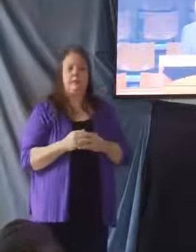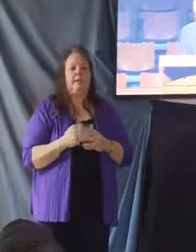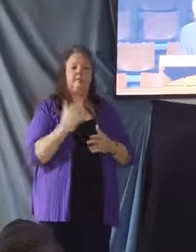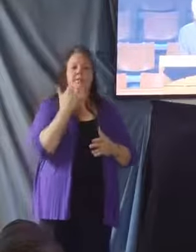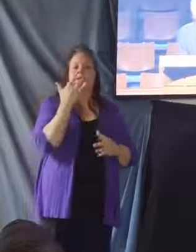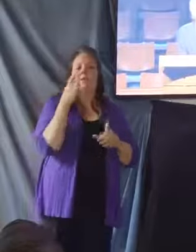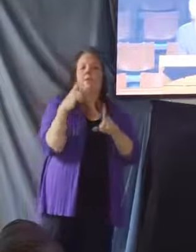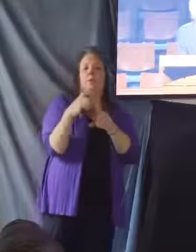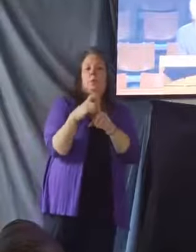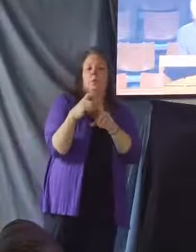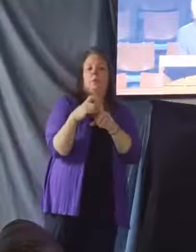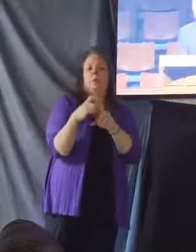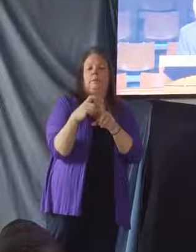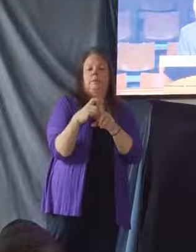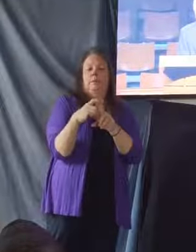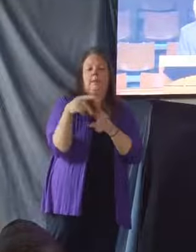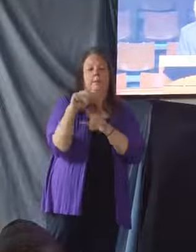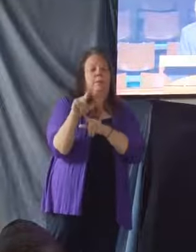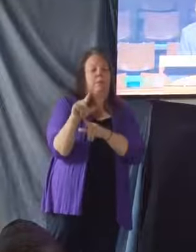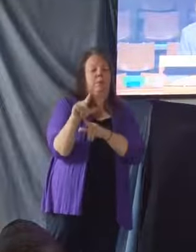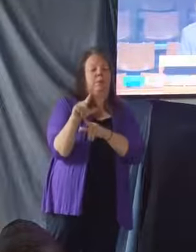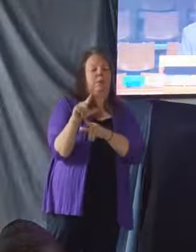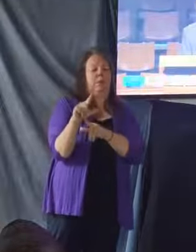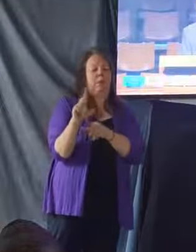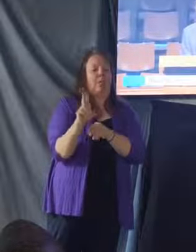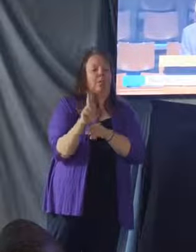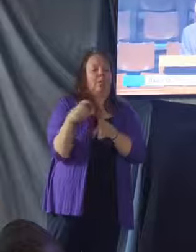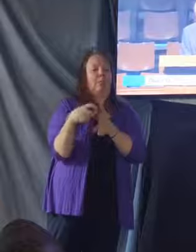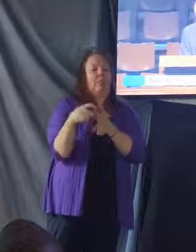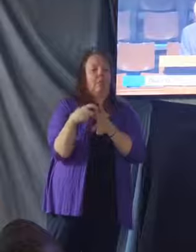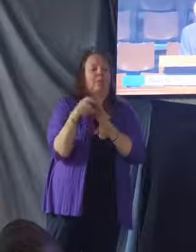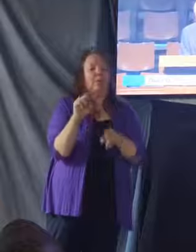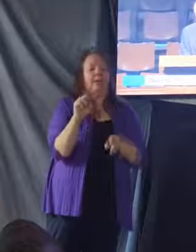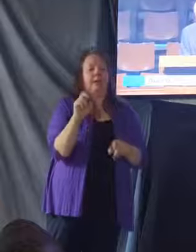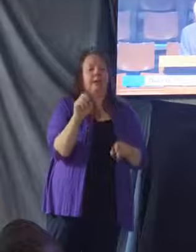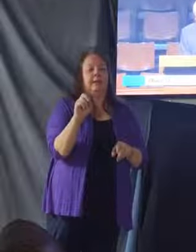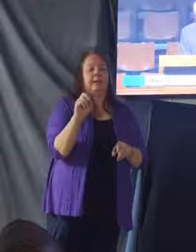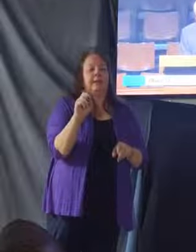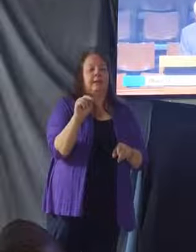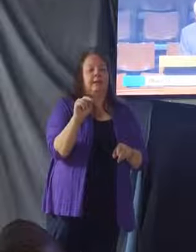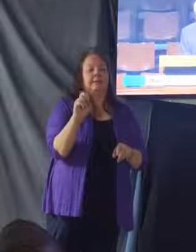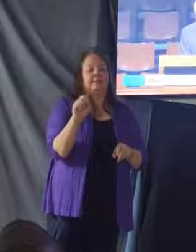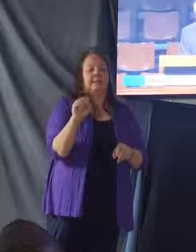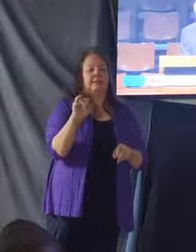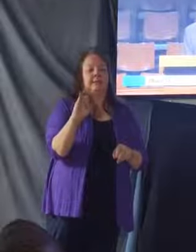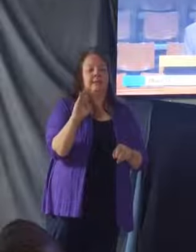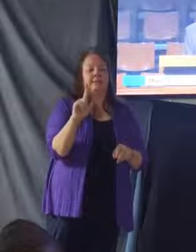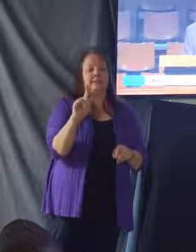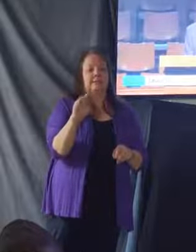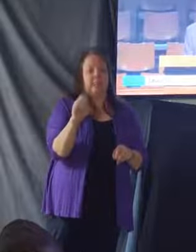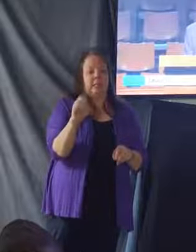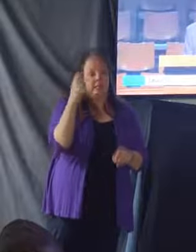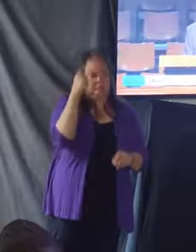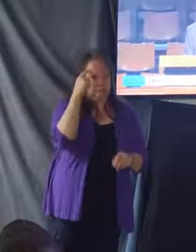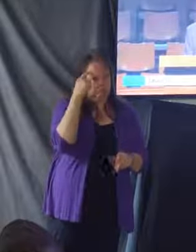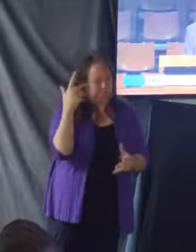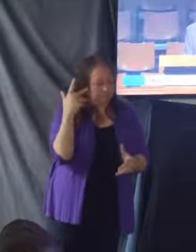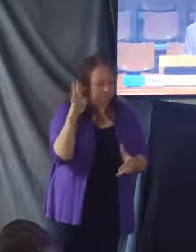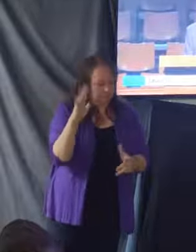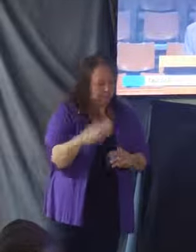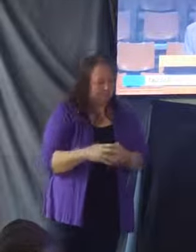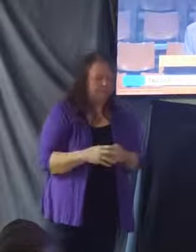favorite words of Paul as we looked at. That word, sensible, he's four times